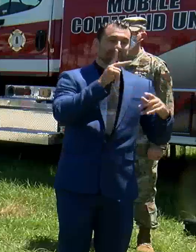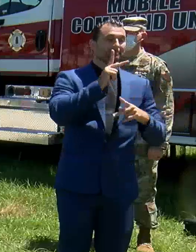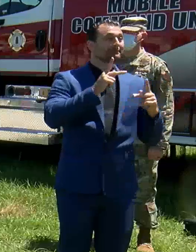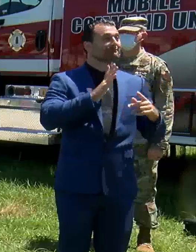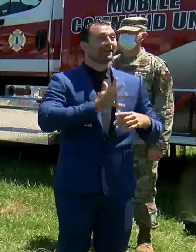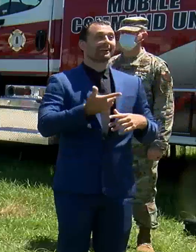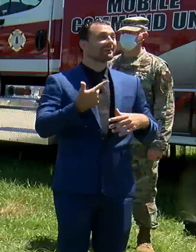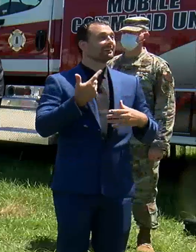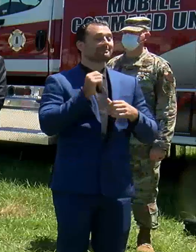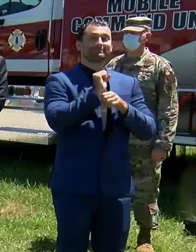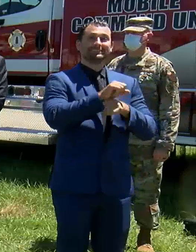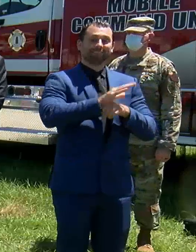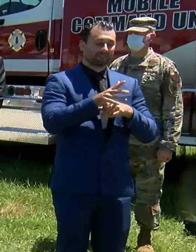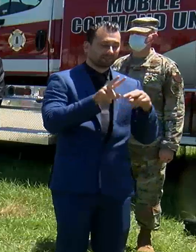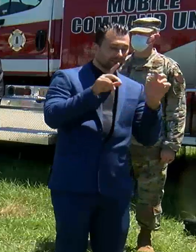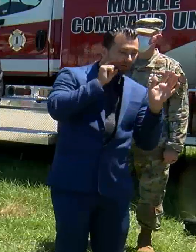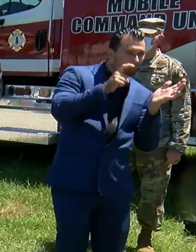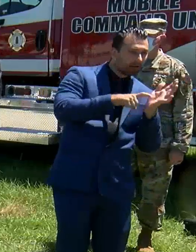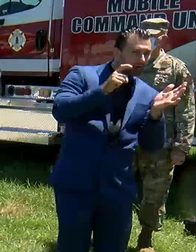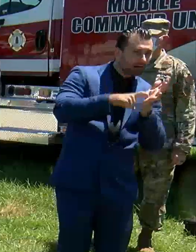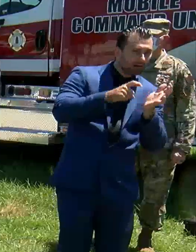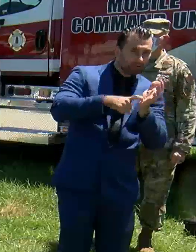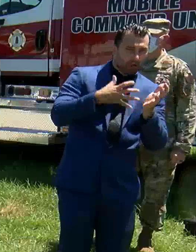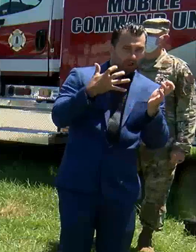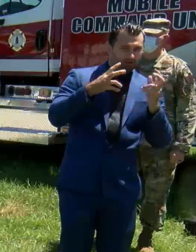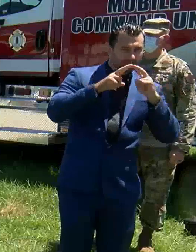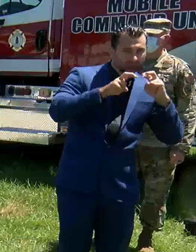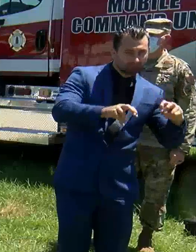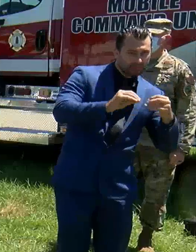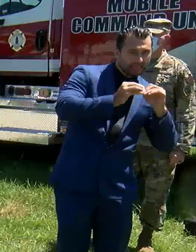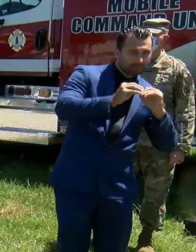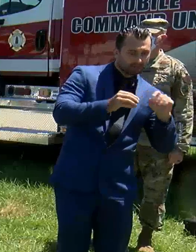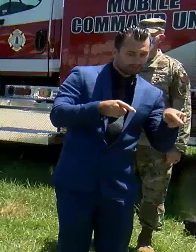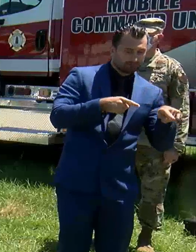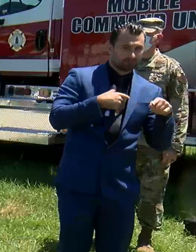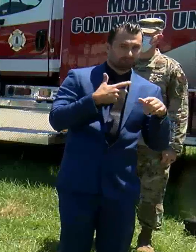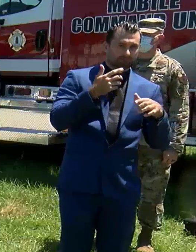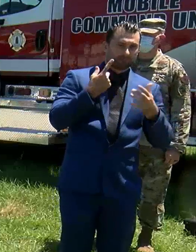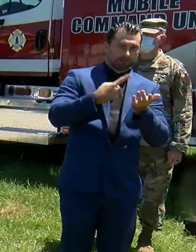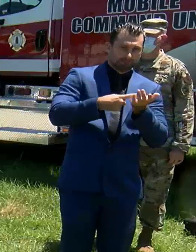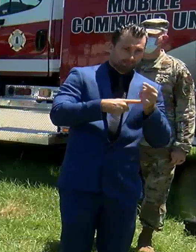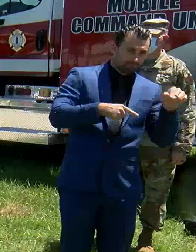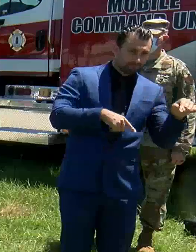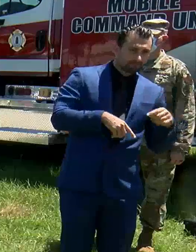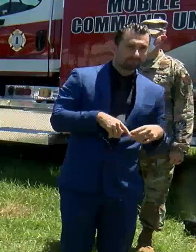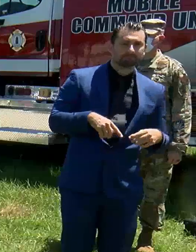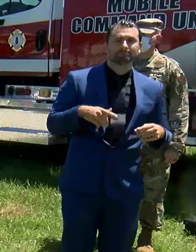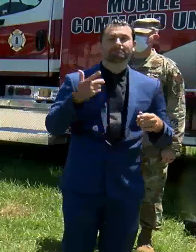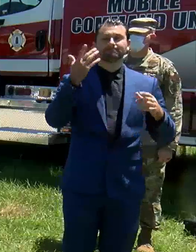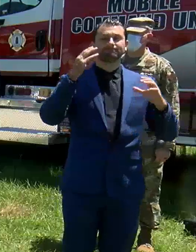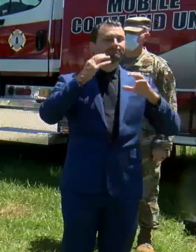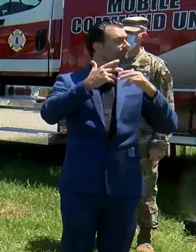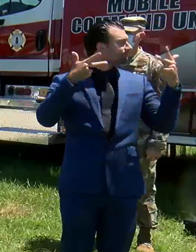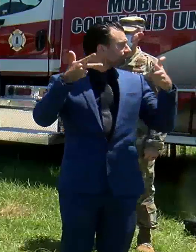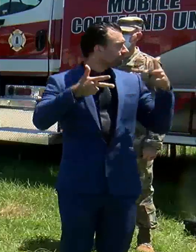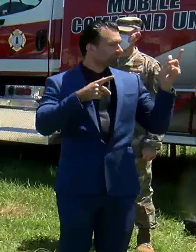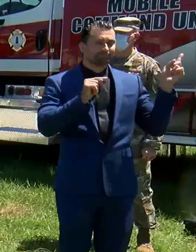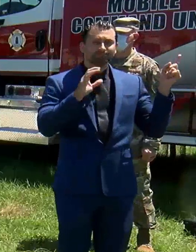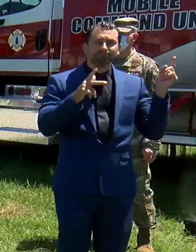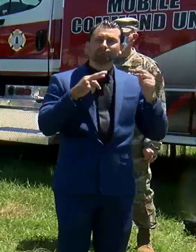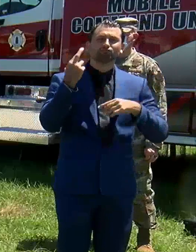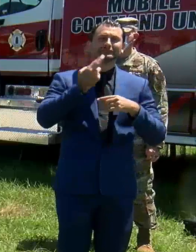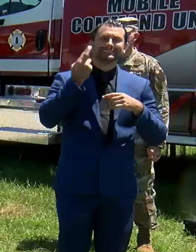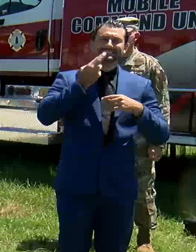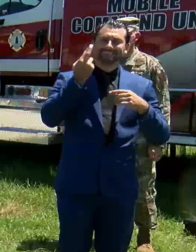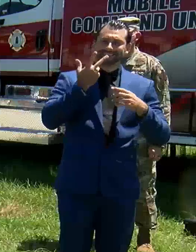mobile lab. And the whole point of the mobile lab really is to get results faster for our long-term care facilities. So these people are going to get